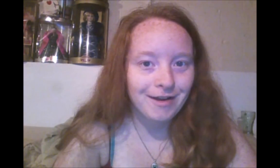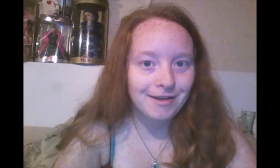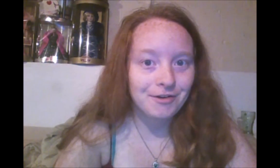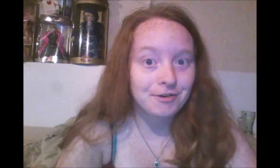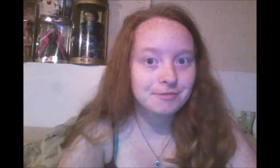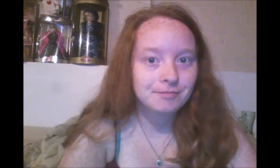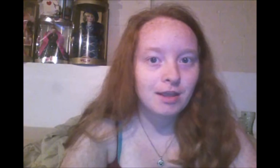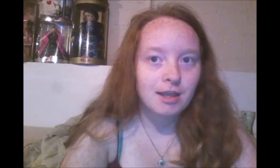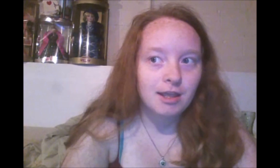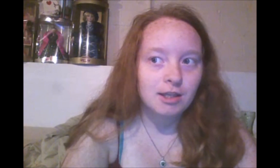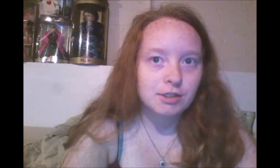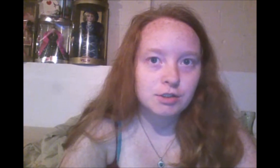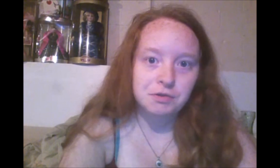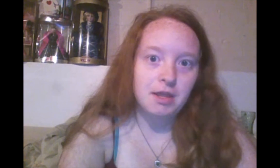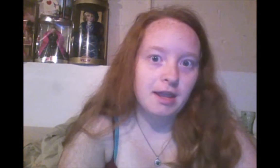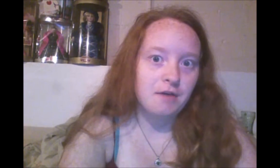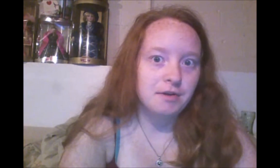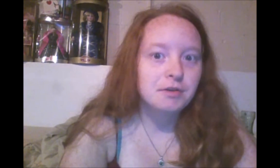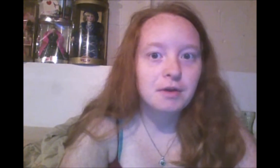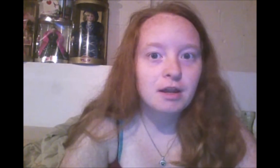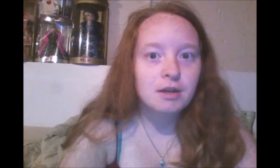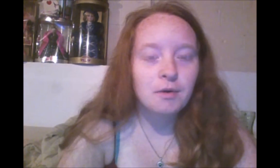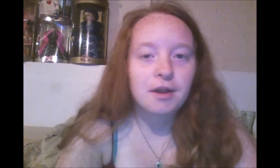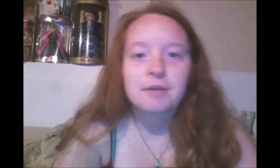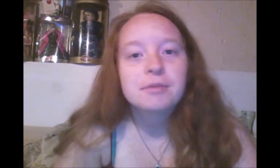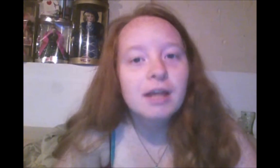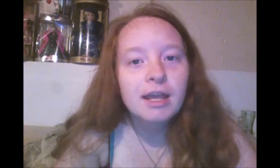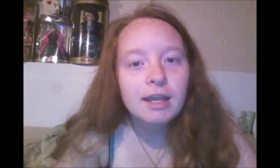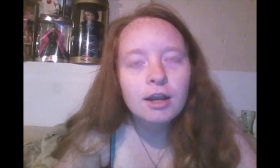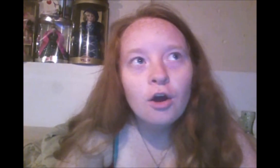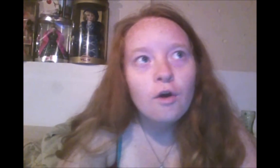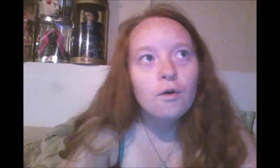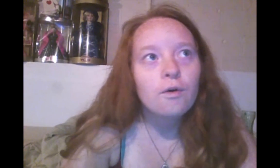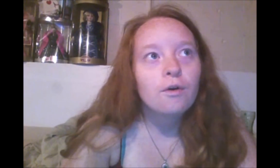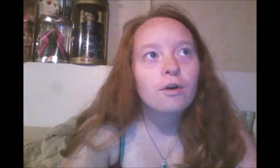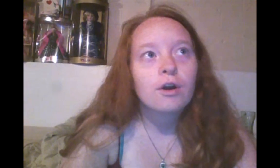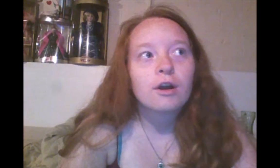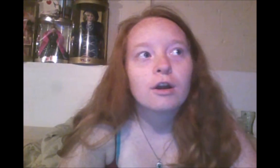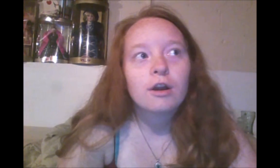don't know, don't like how I do it and you want to complain, or...